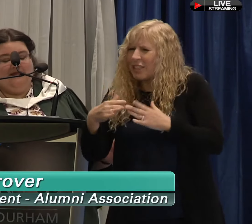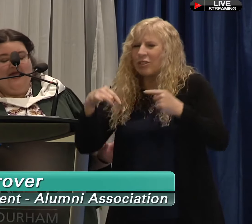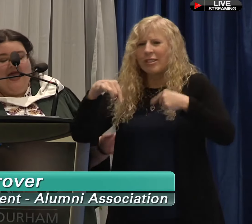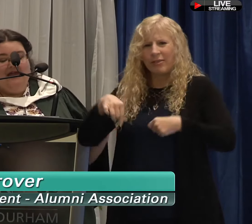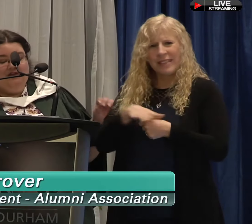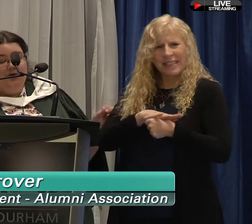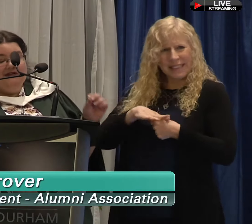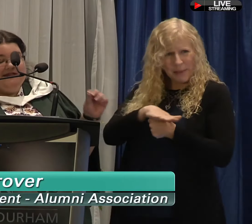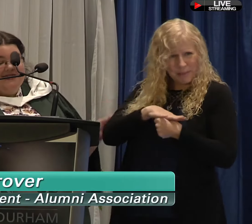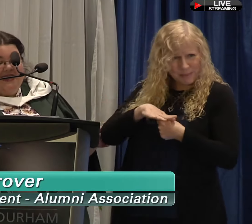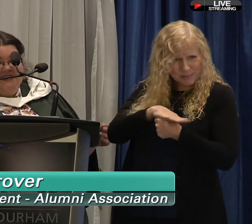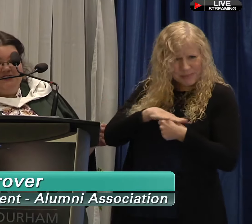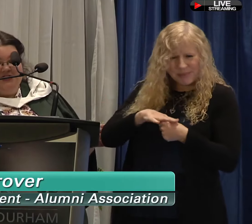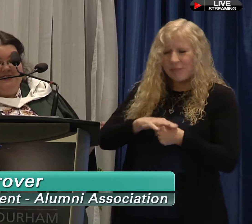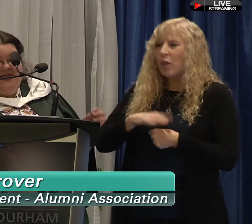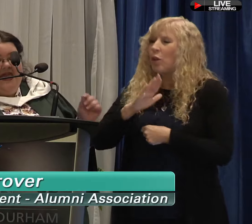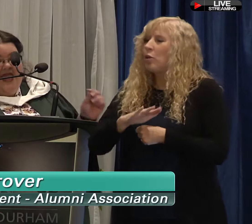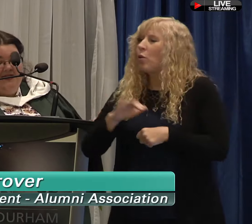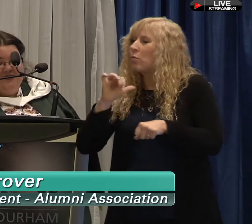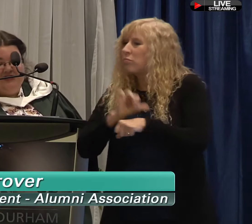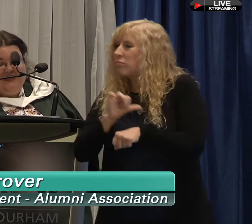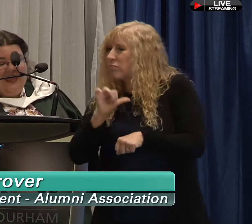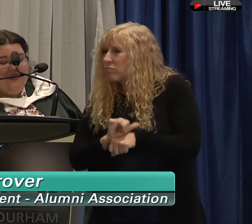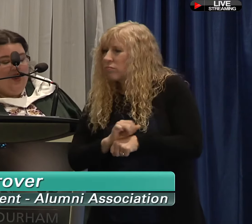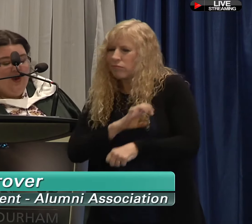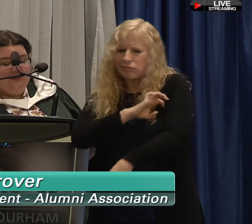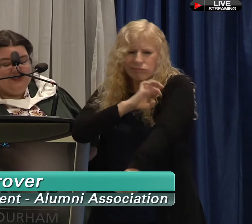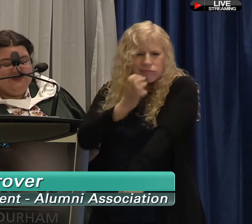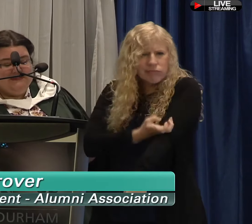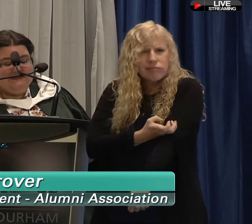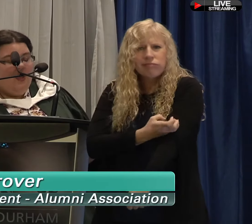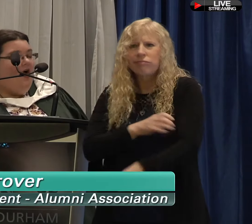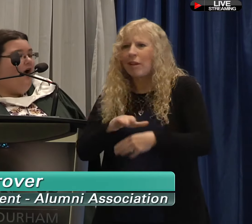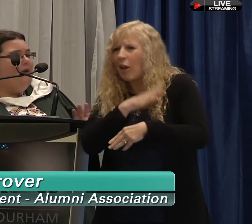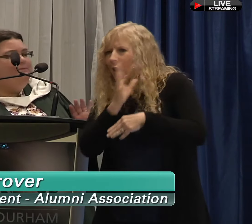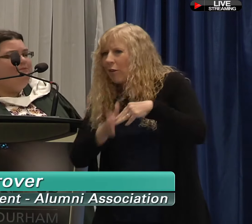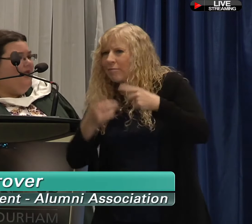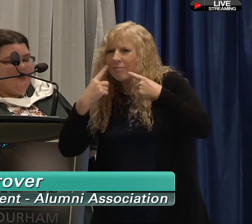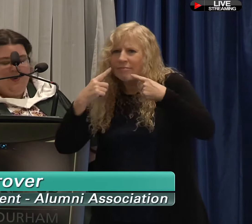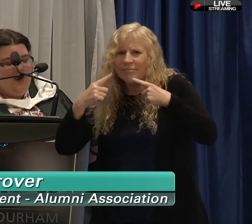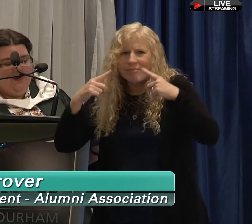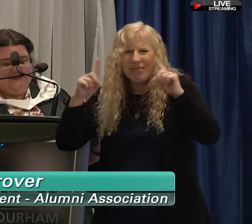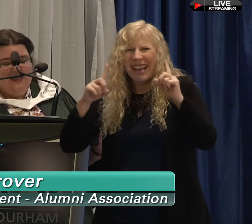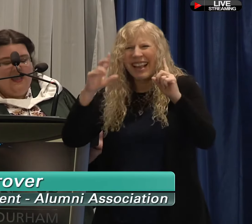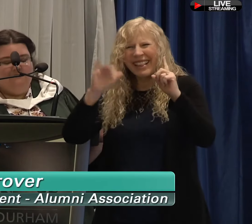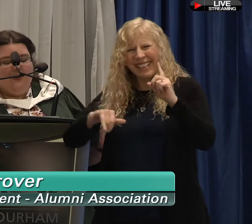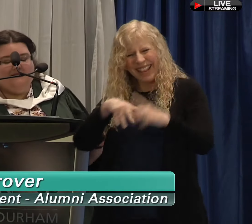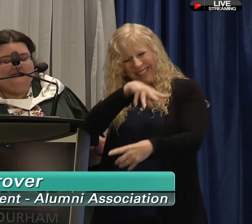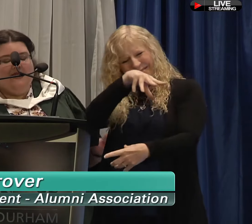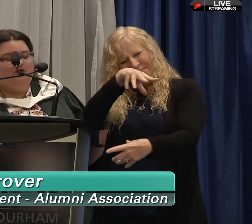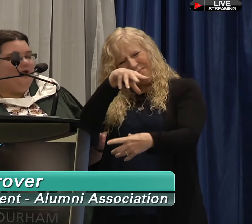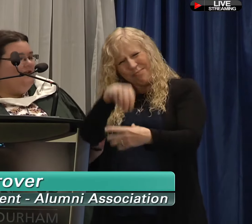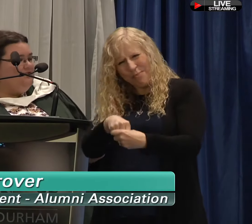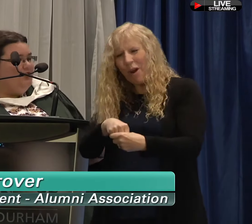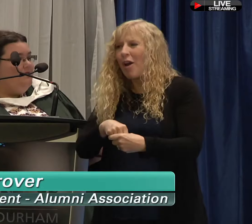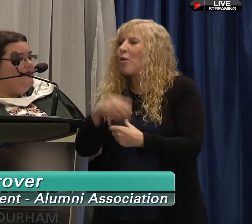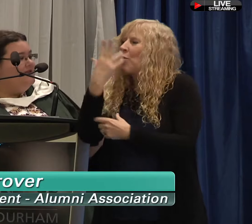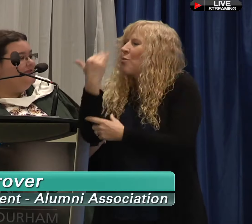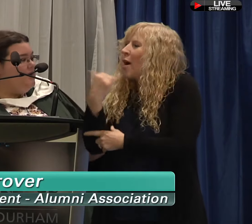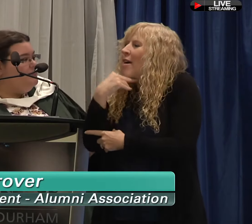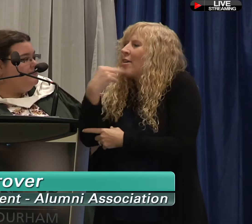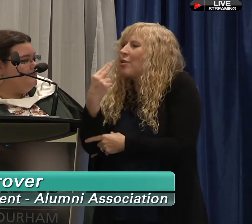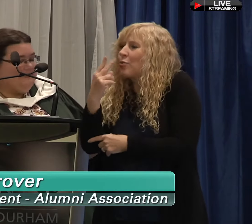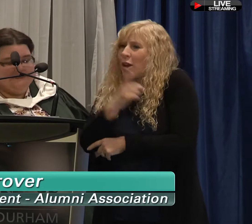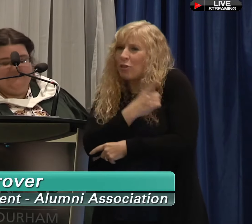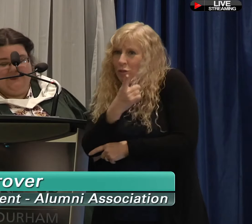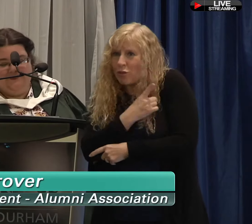campus, and your dedication, energy, and accomplishments are a big part of what has made Trent Durham